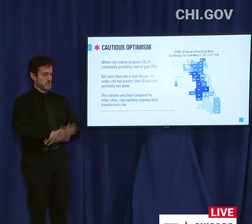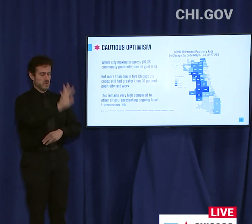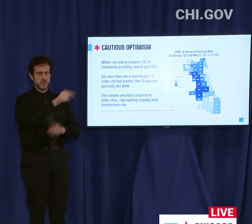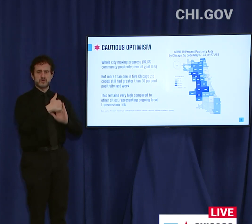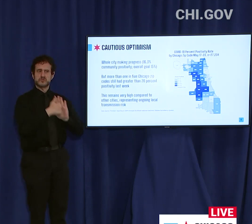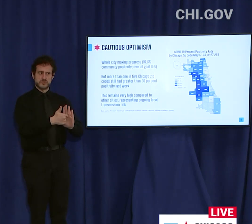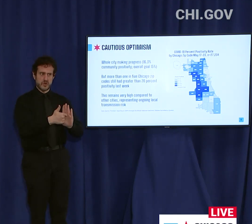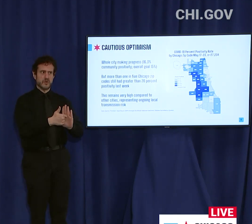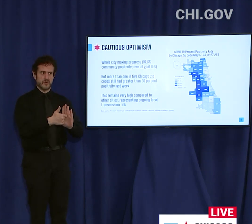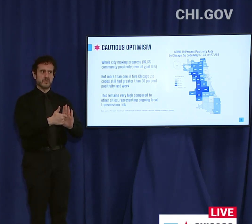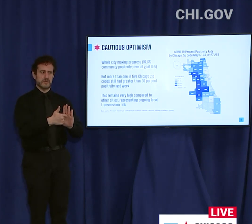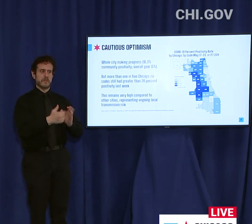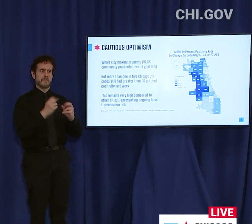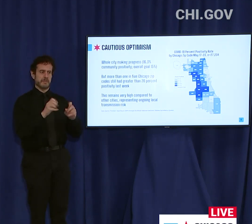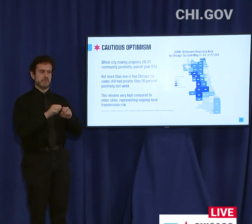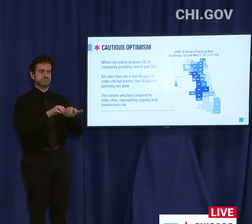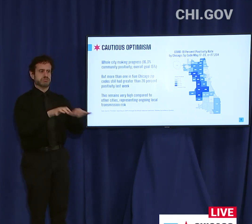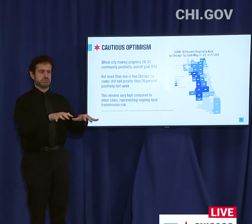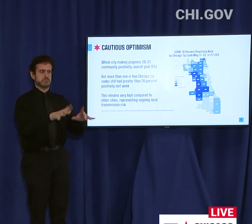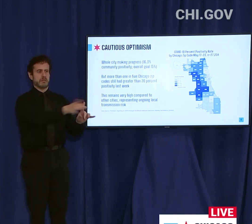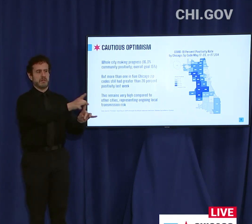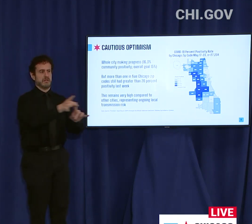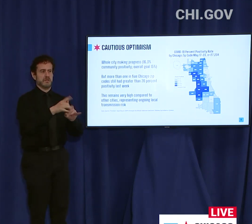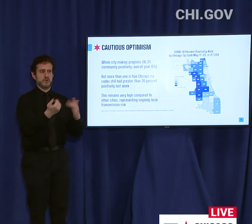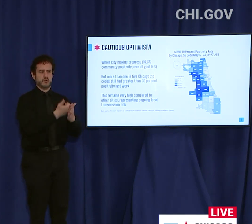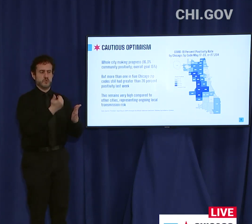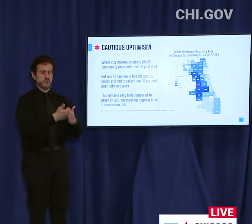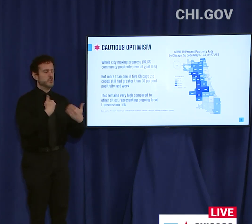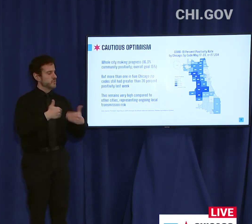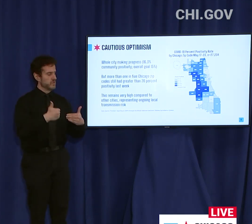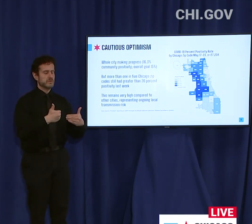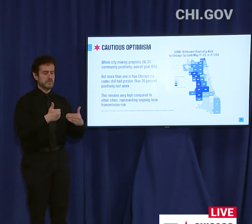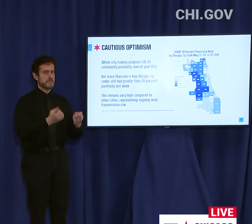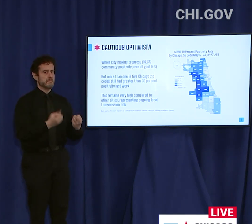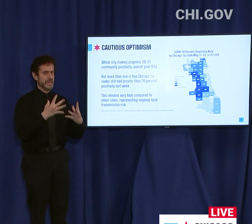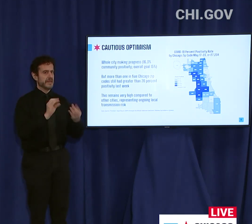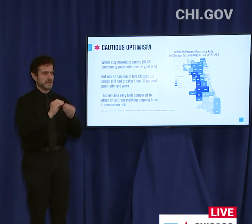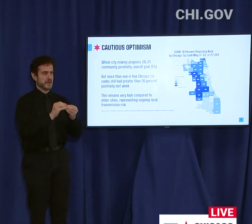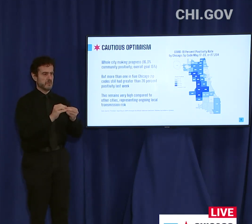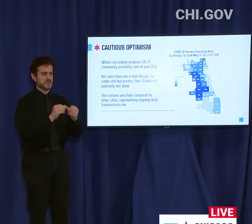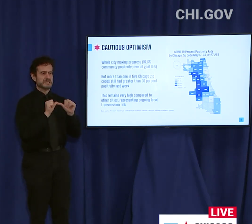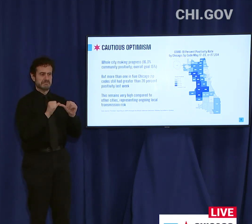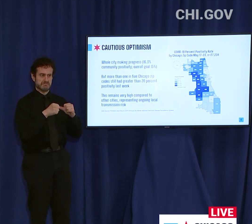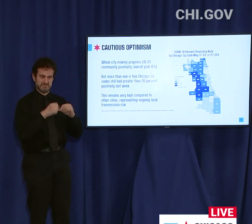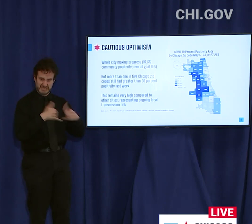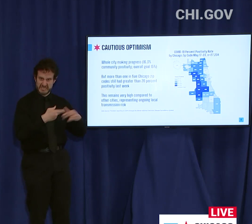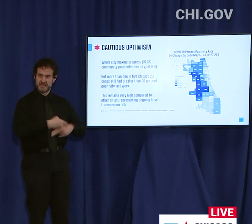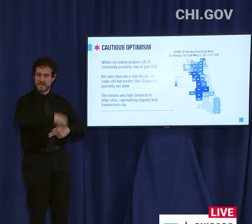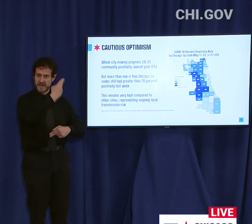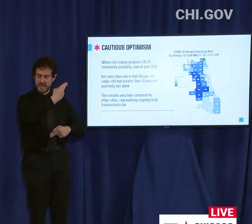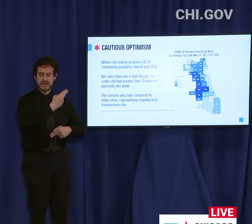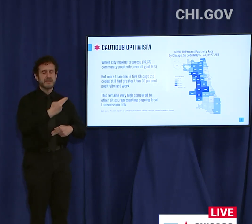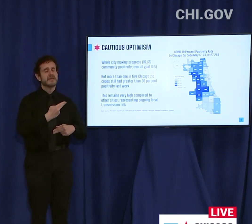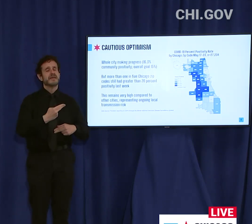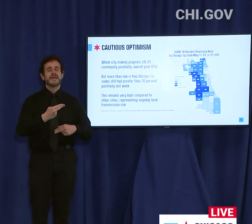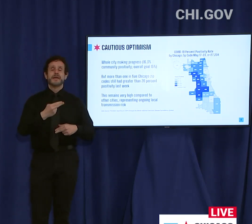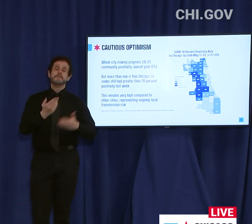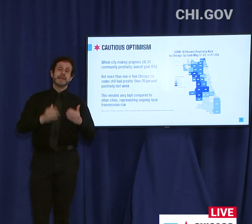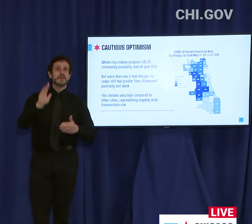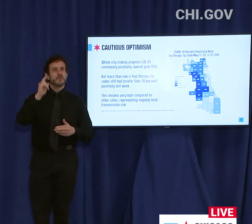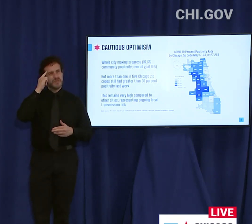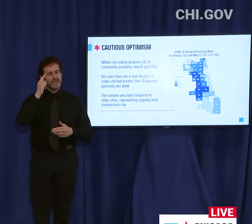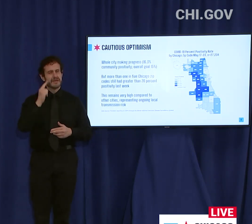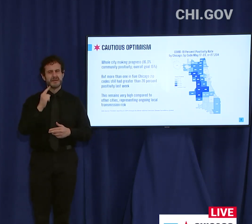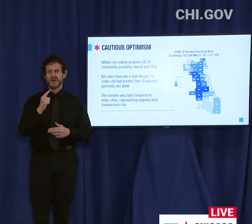level. I'm confident that by next week, we will be there. A few days may seem, does it make a difference, does it